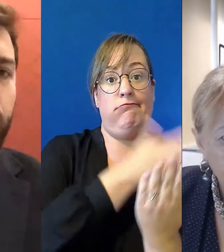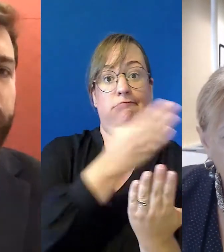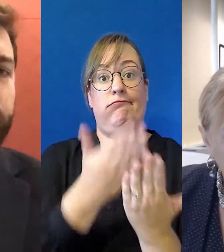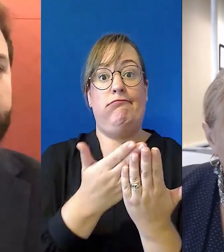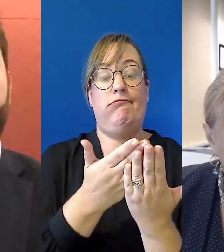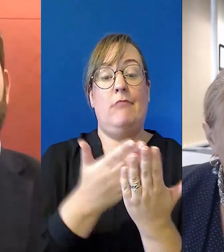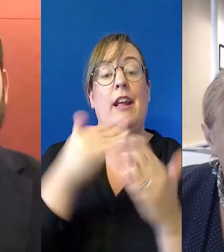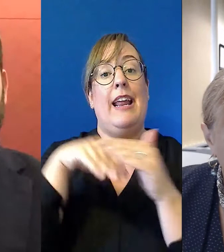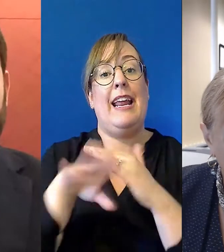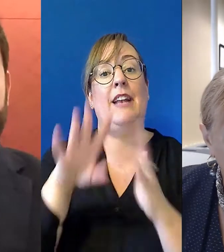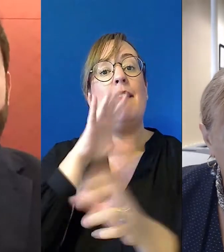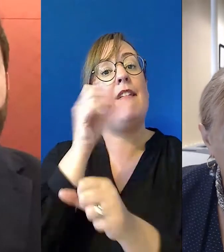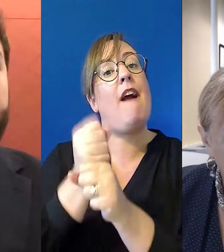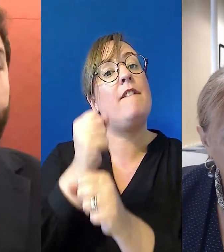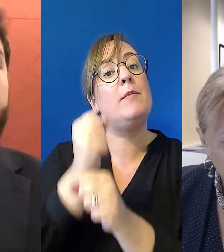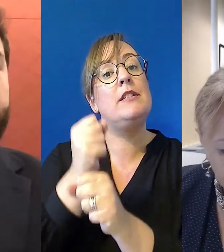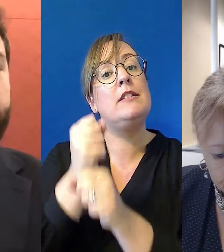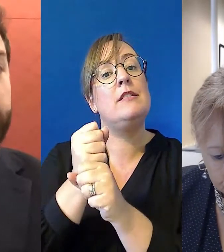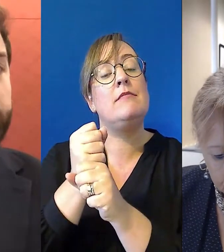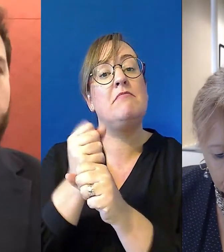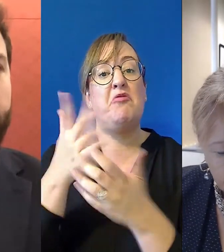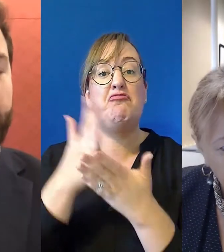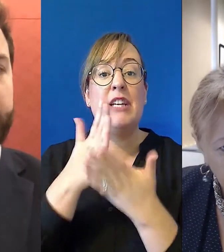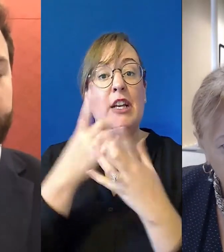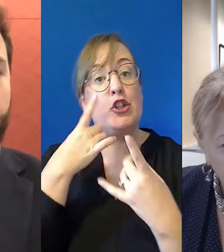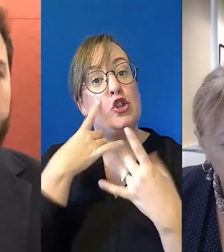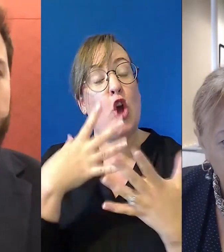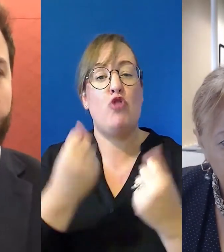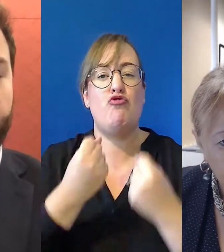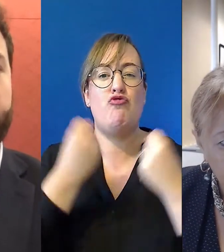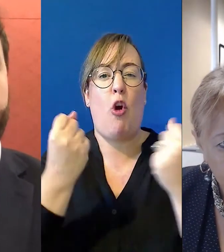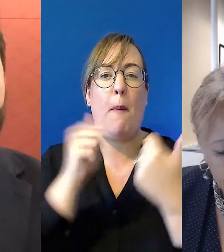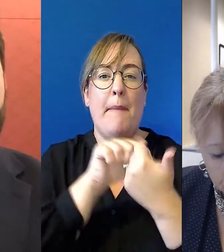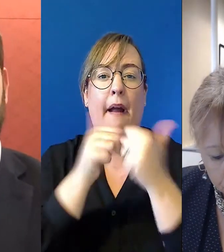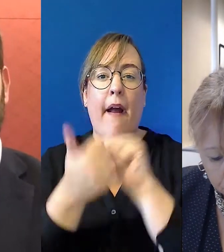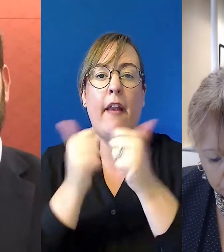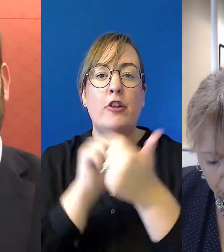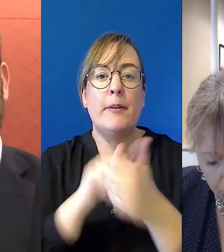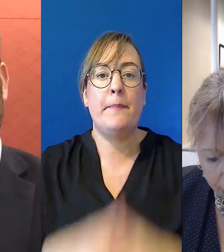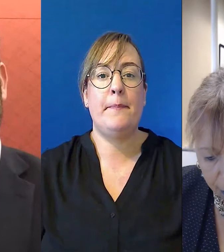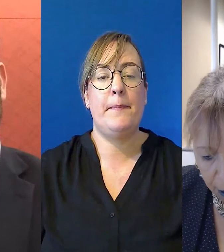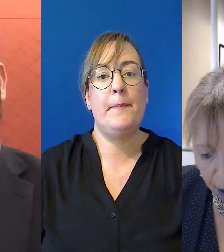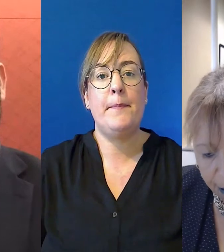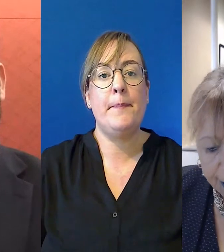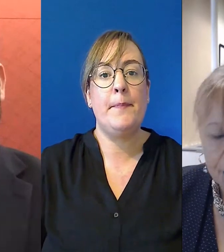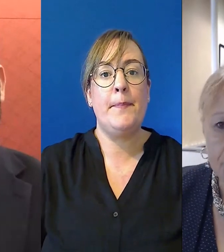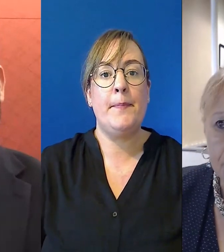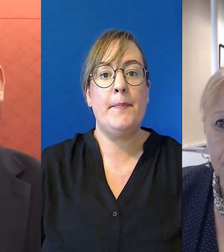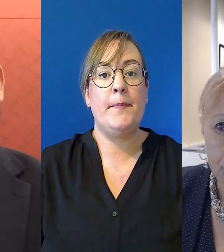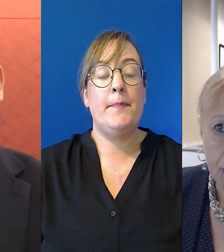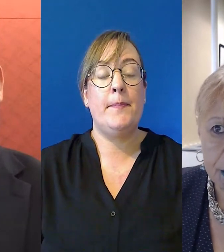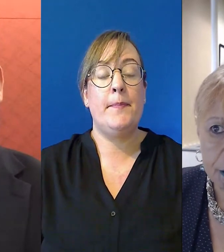level documents translated really well into really strong partnerships between government and First Peoples? Yes, I